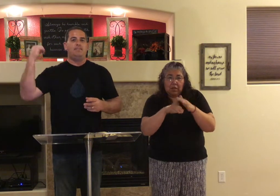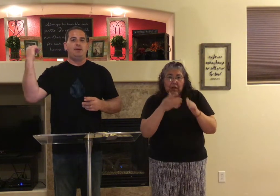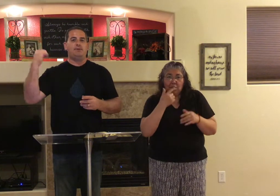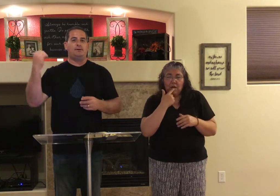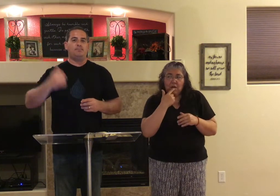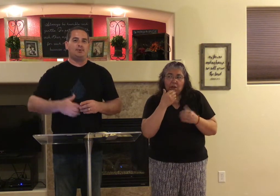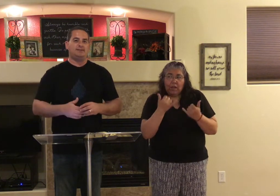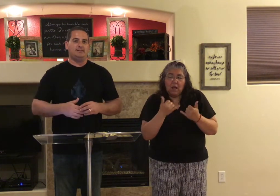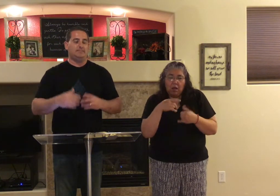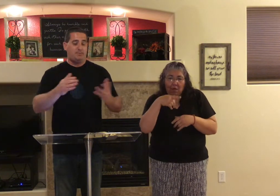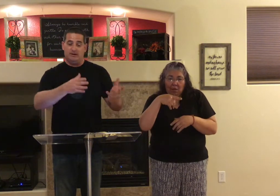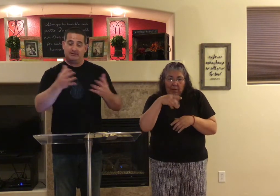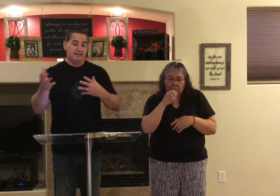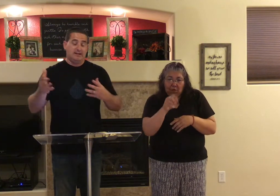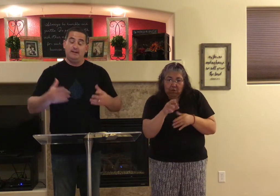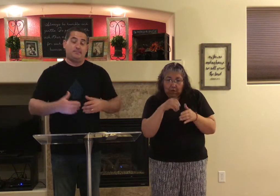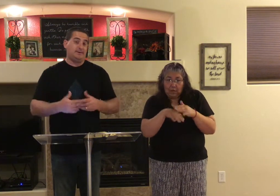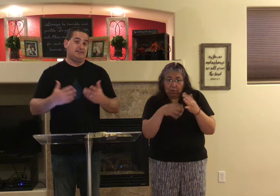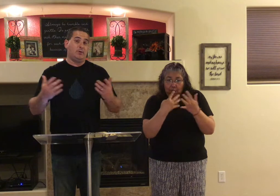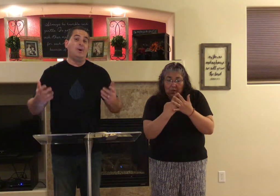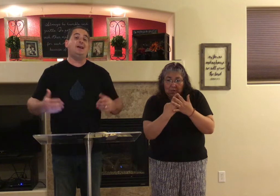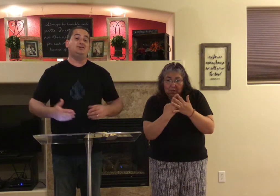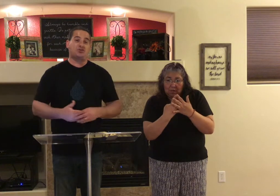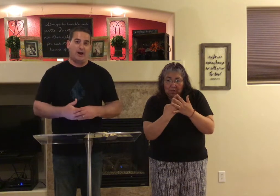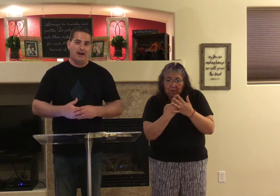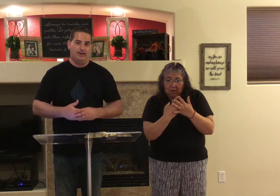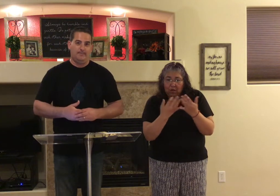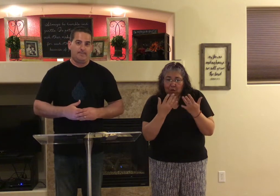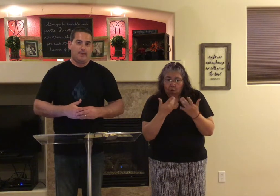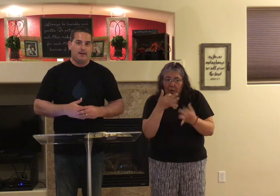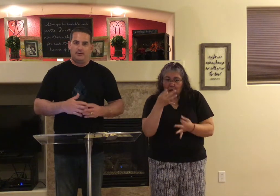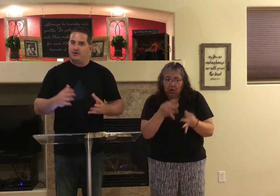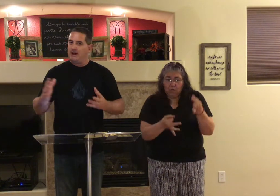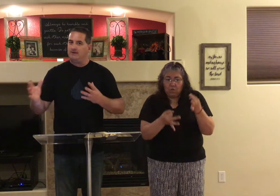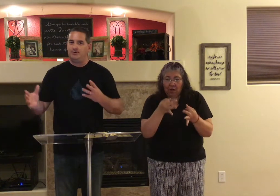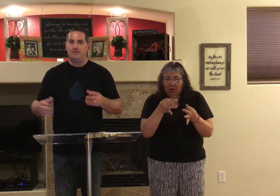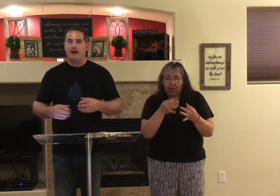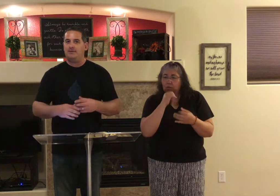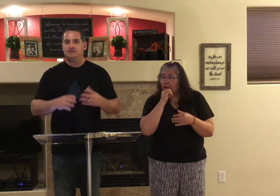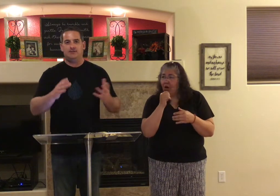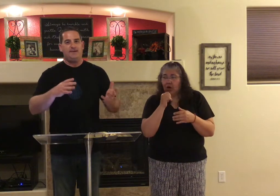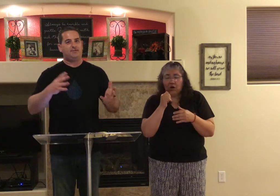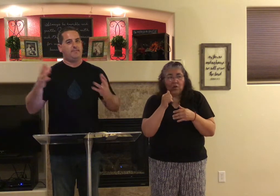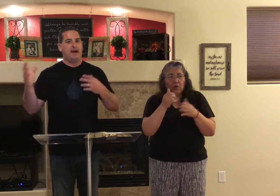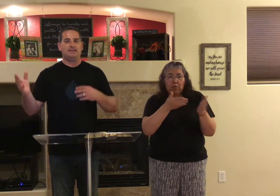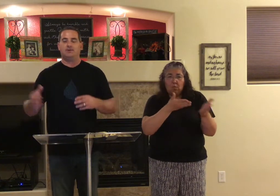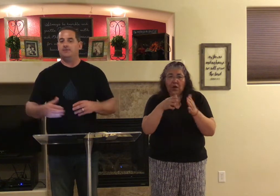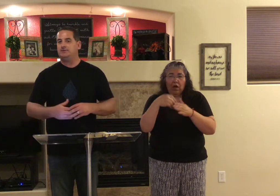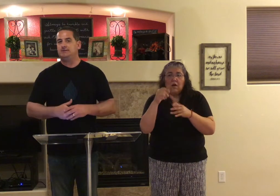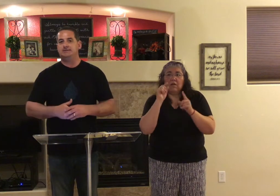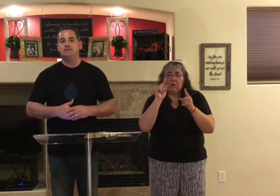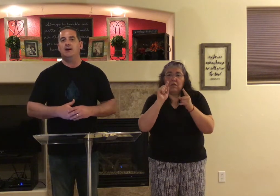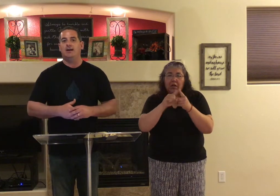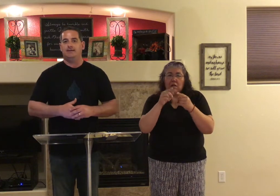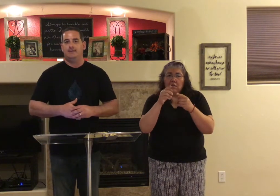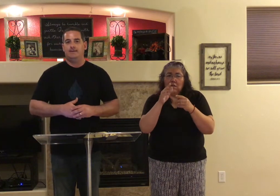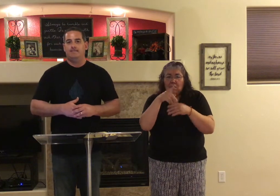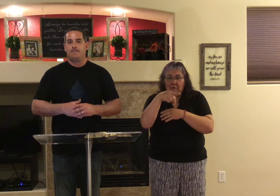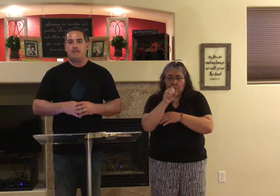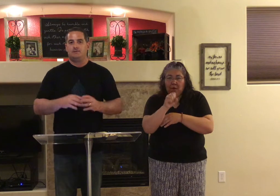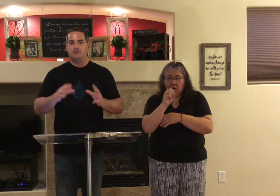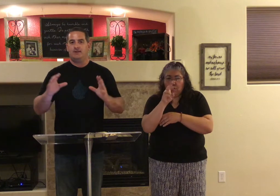got Peter in prison, and Peter's in prison awaiting trial, and they're not going to put him out until after the Passover is